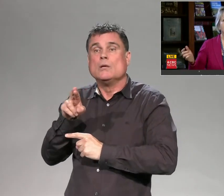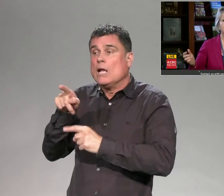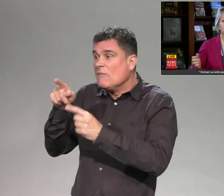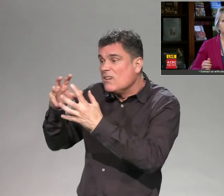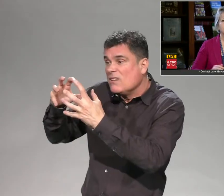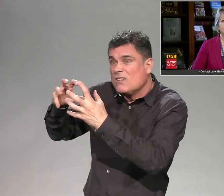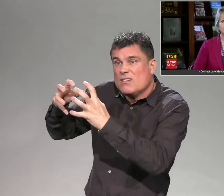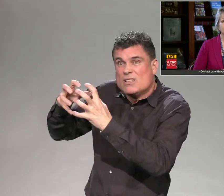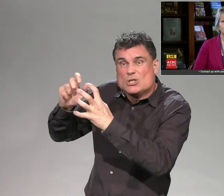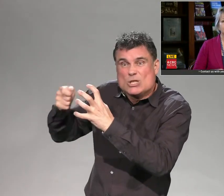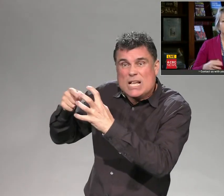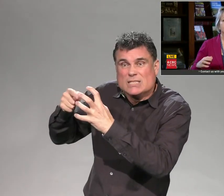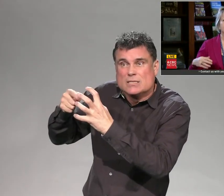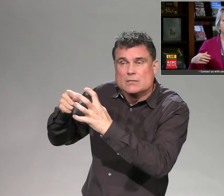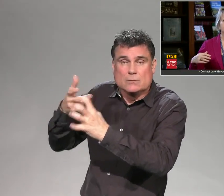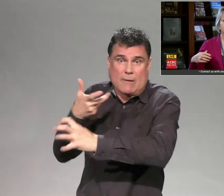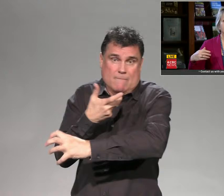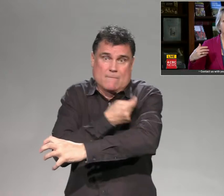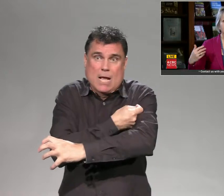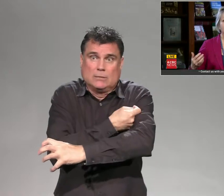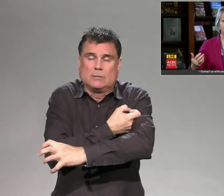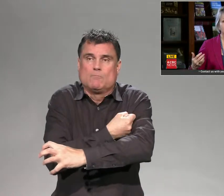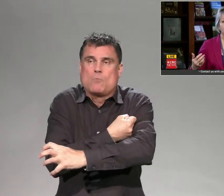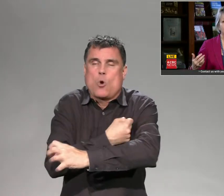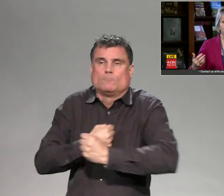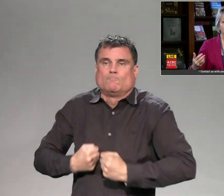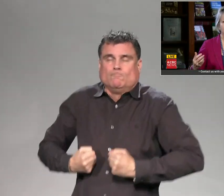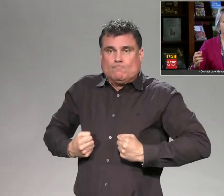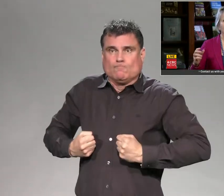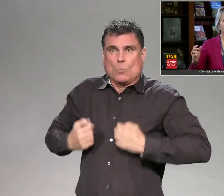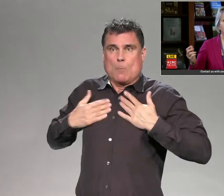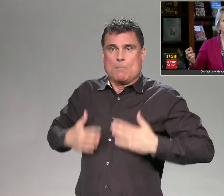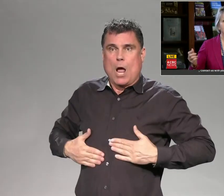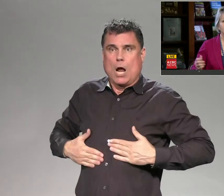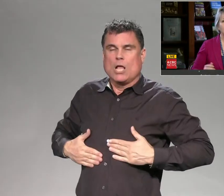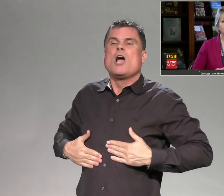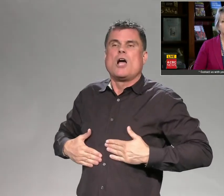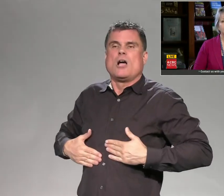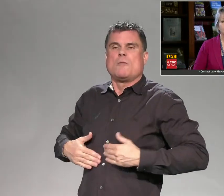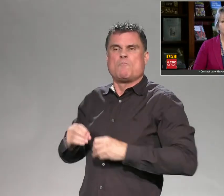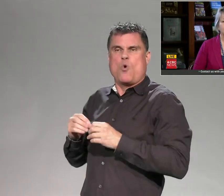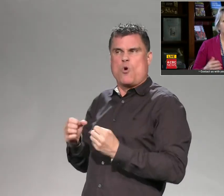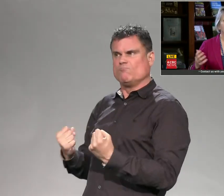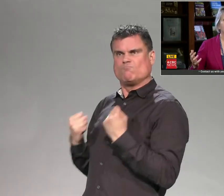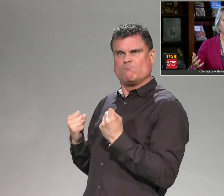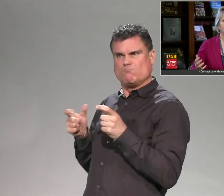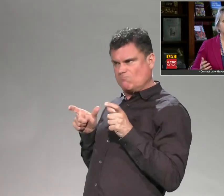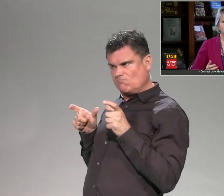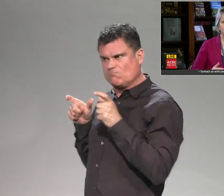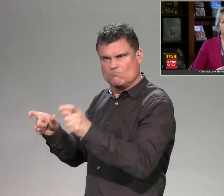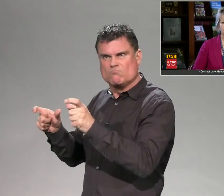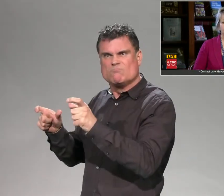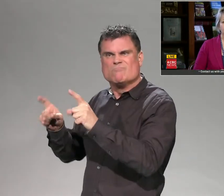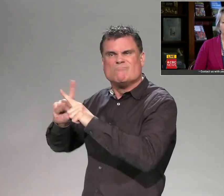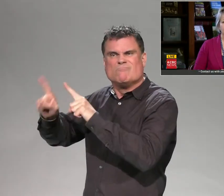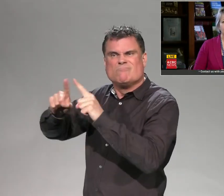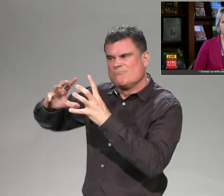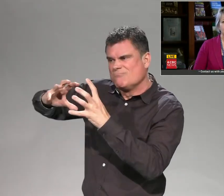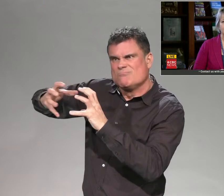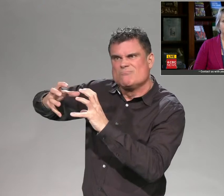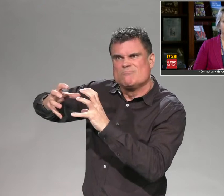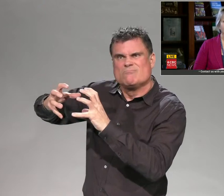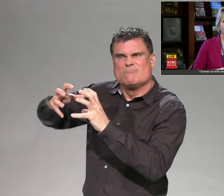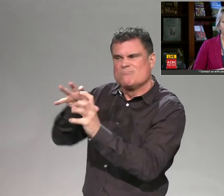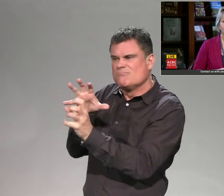may just be adjusted a little bit so that the antibodies we produce are more likely to bind to the common strains that are